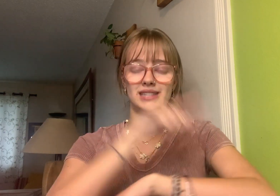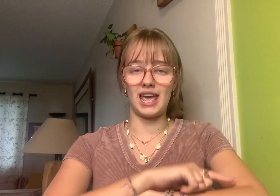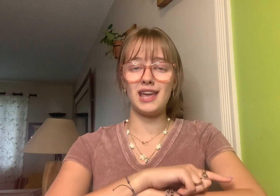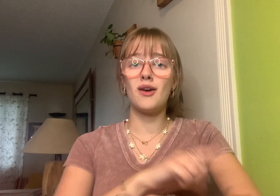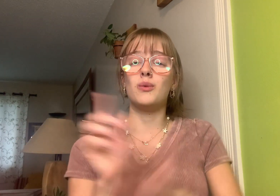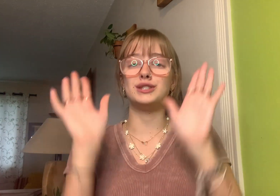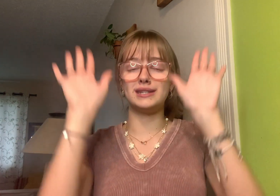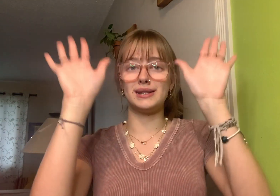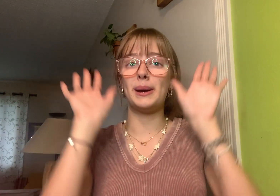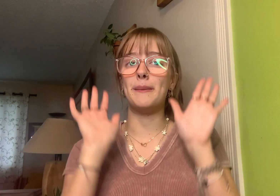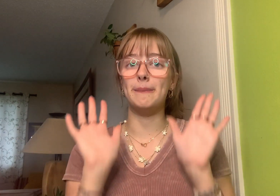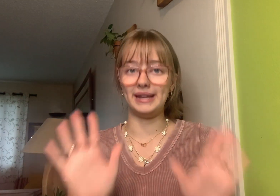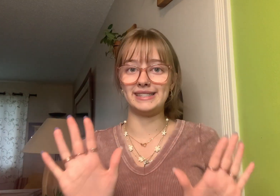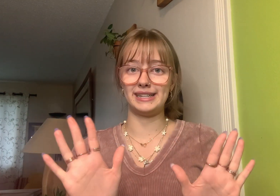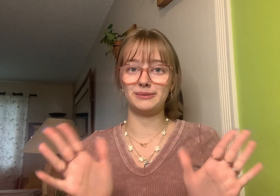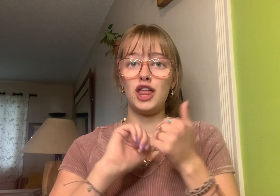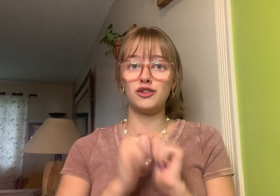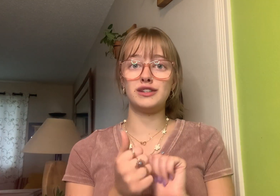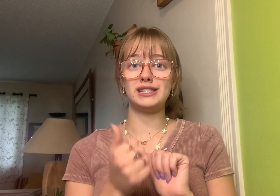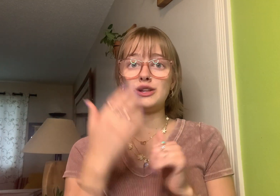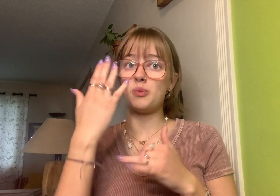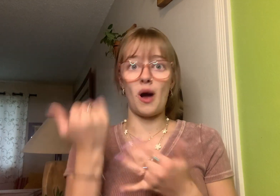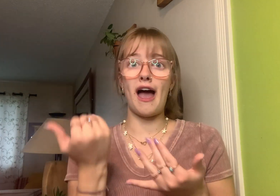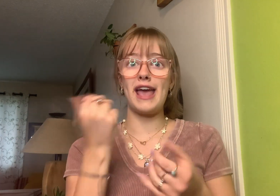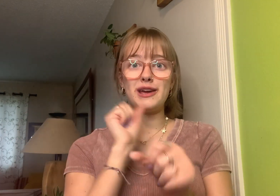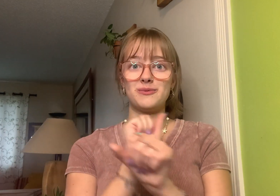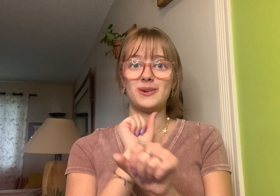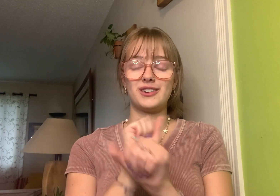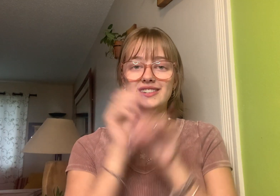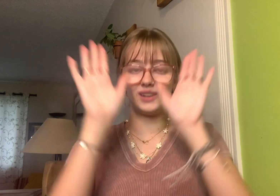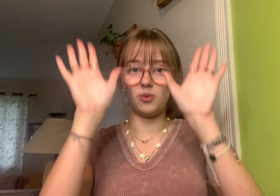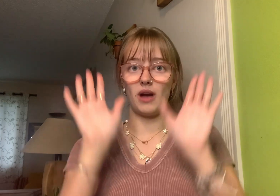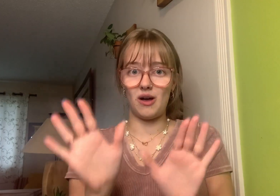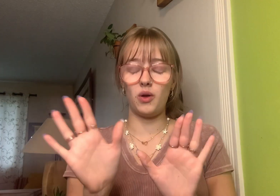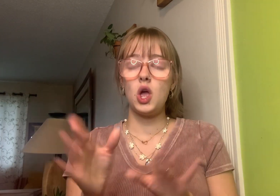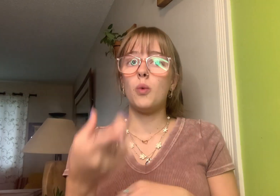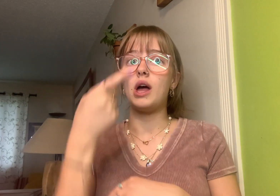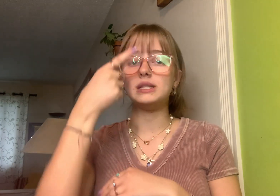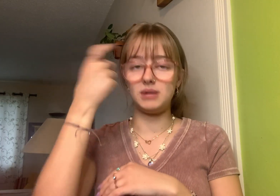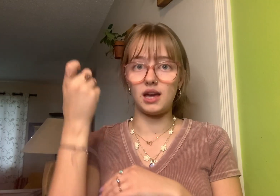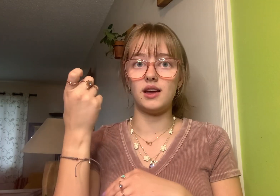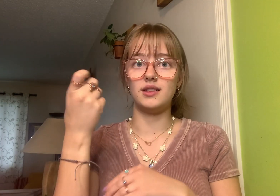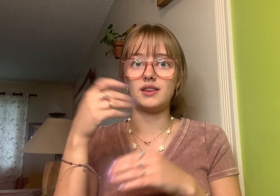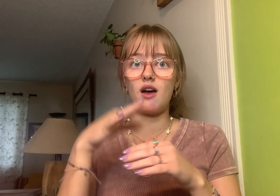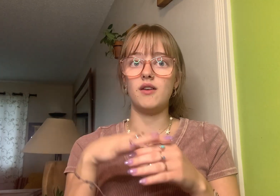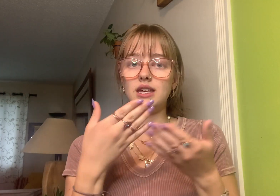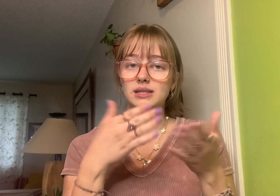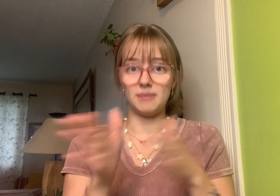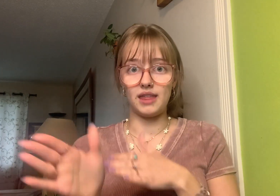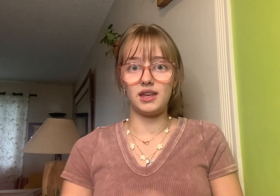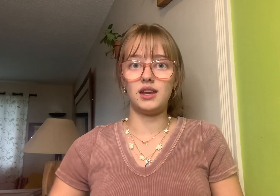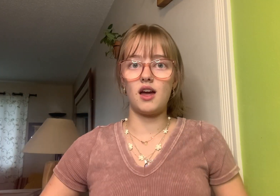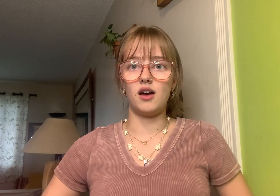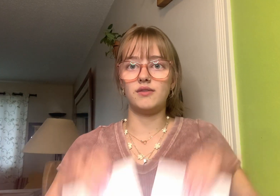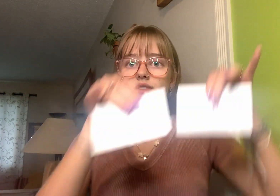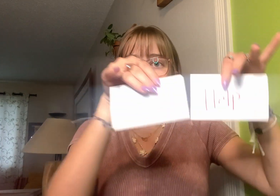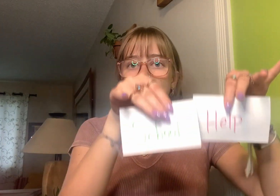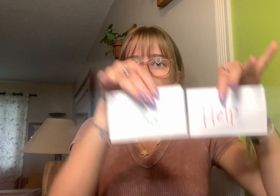day, which is amazing. And the reason why it worked so well was because of this method of laying